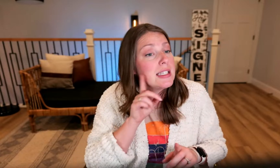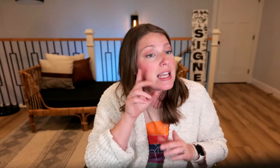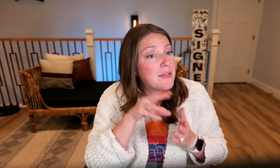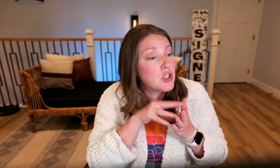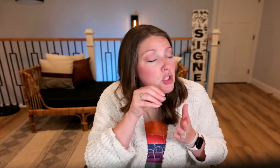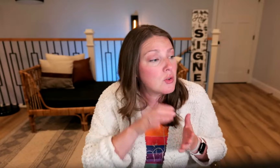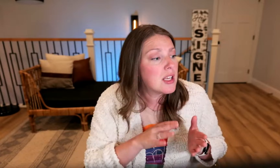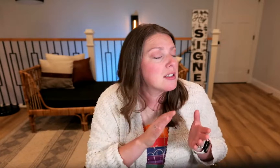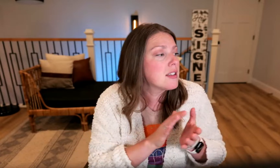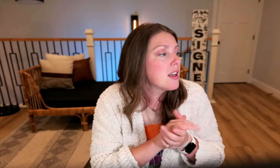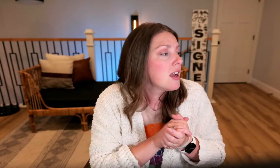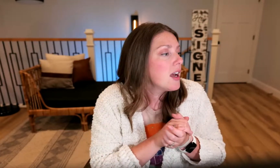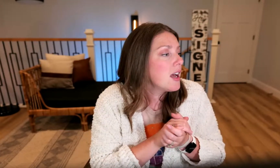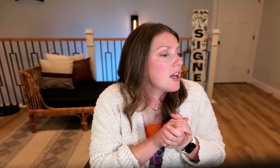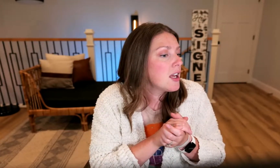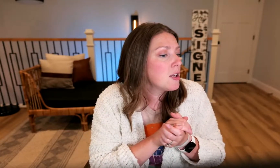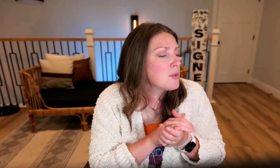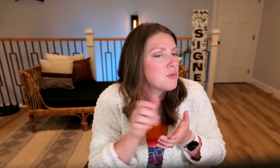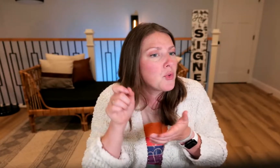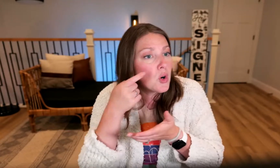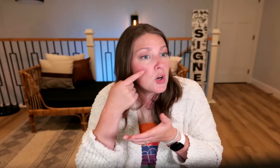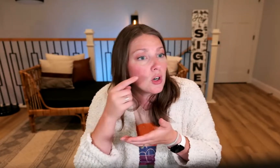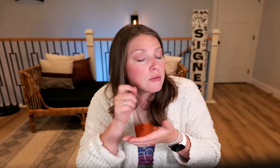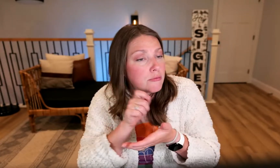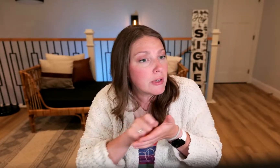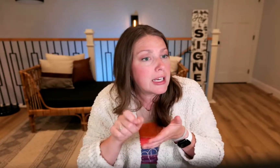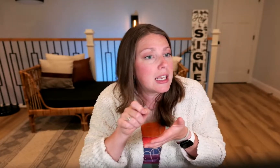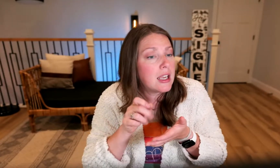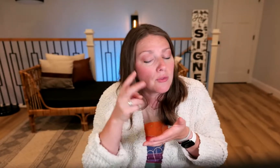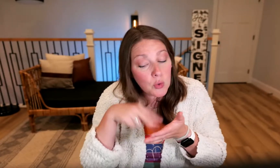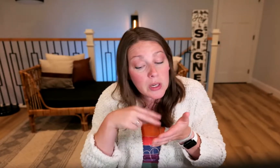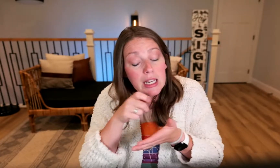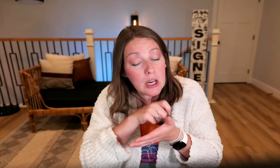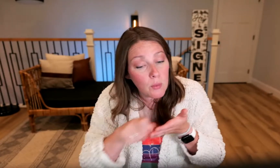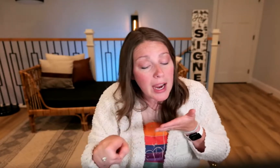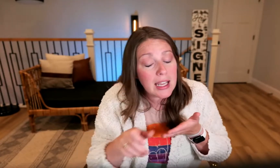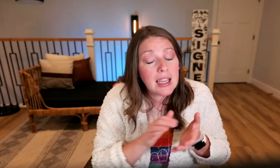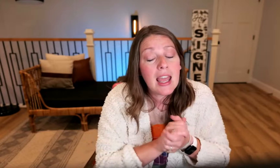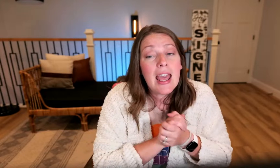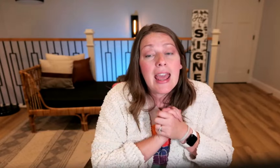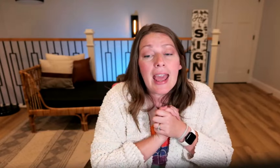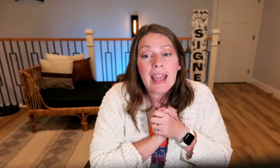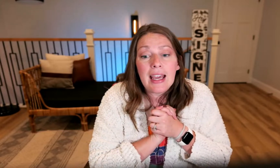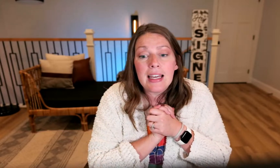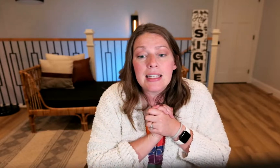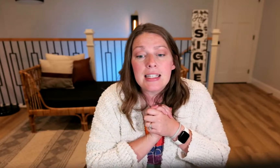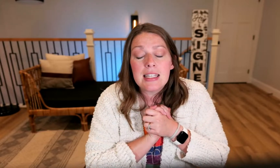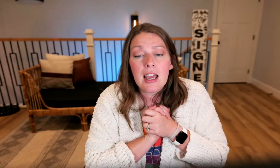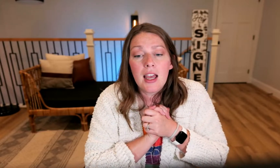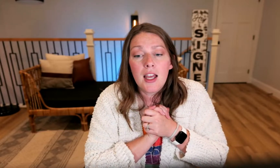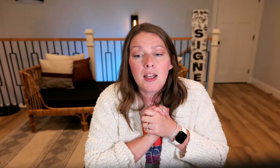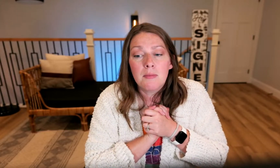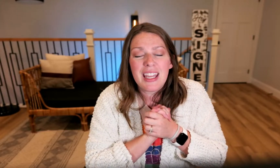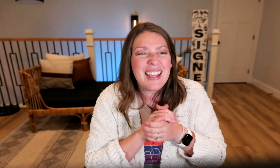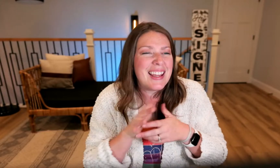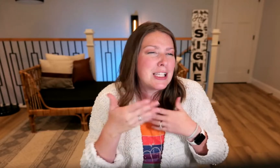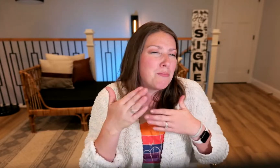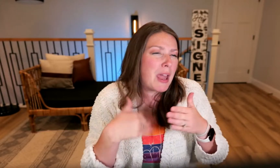deaf students for reading and writing, and it is